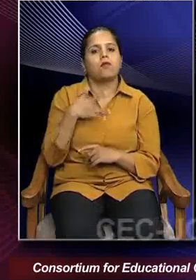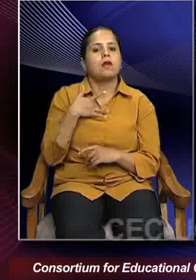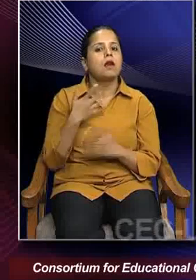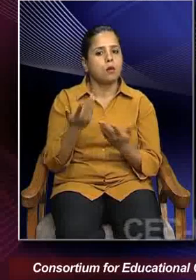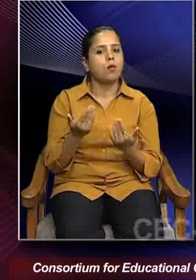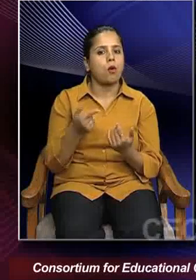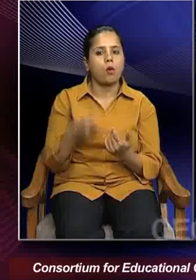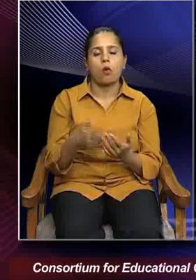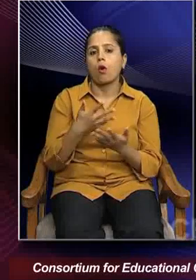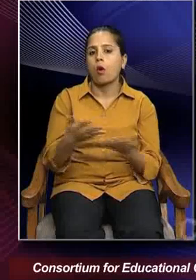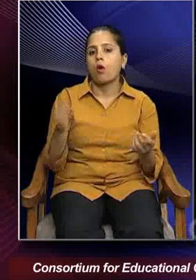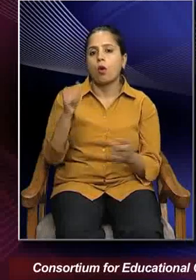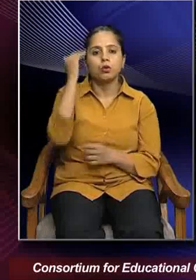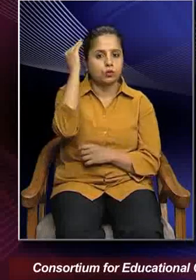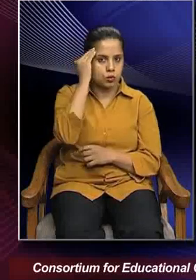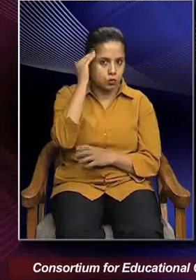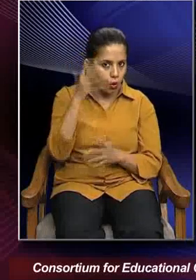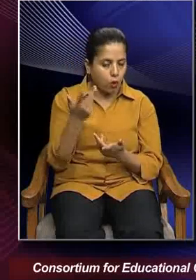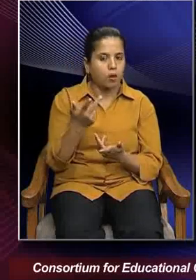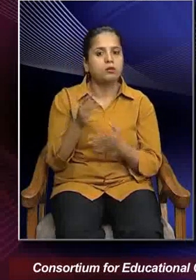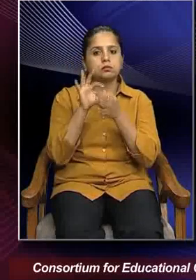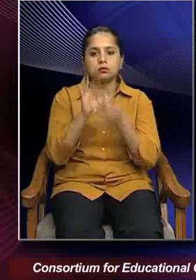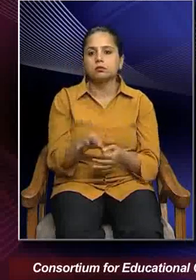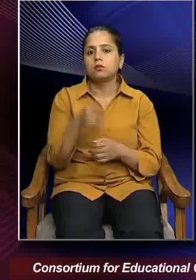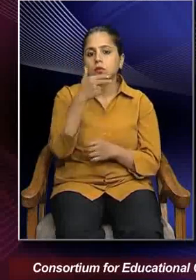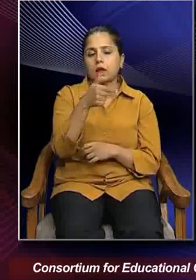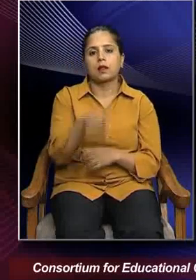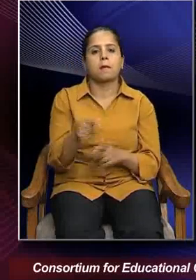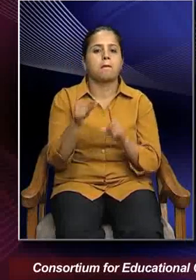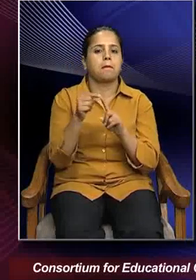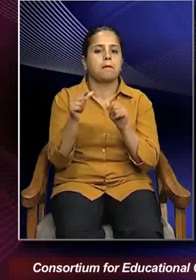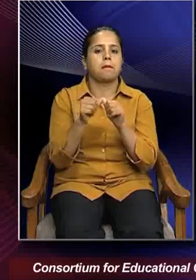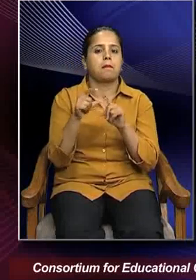the object of knowledge and referred to as padarths.